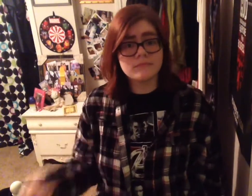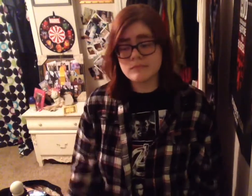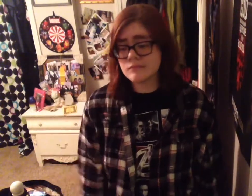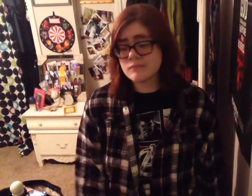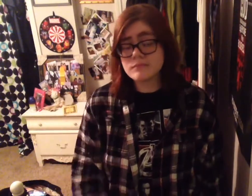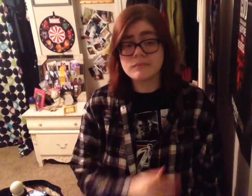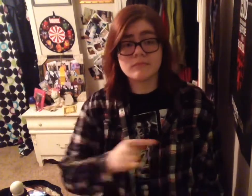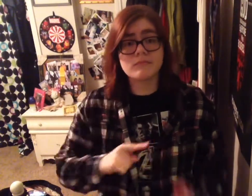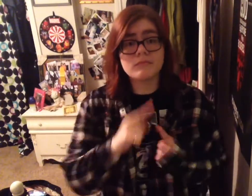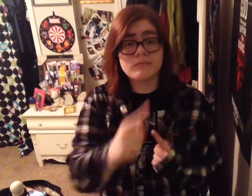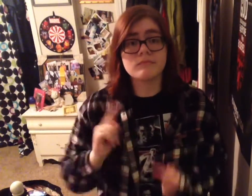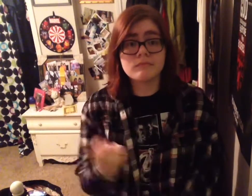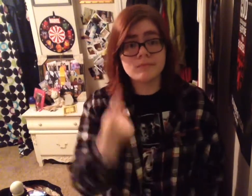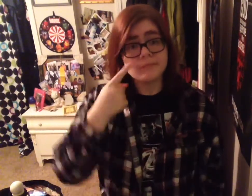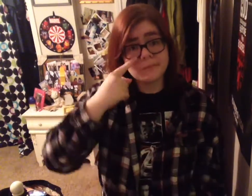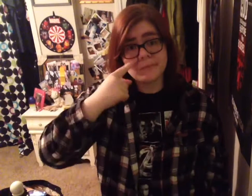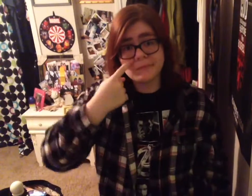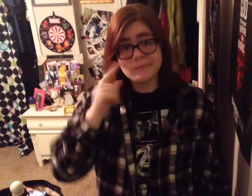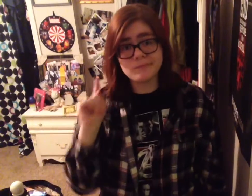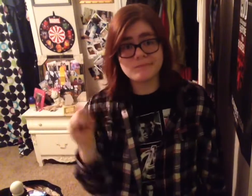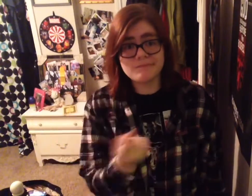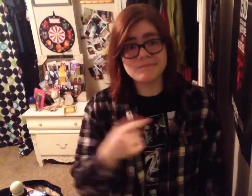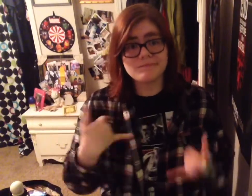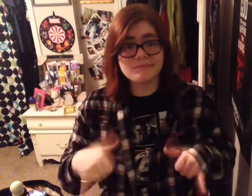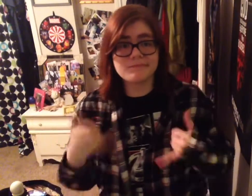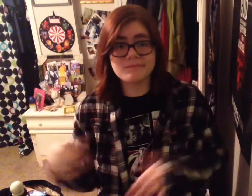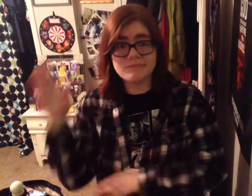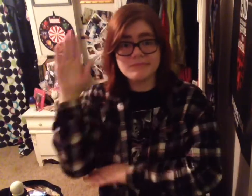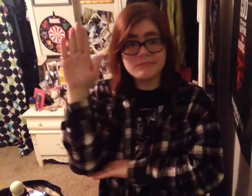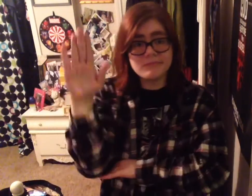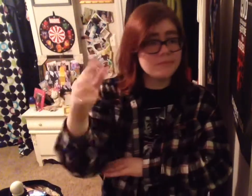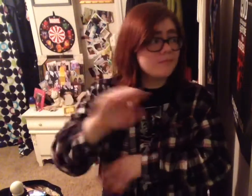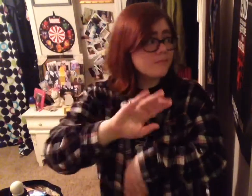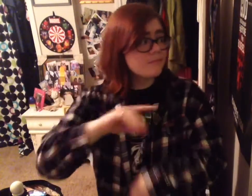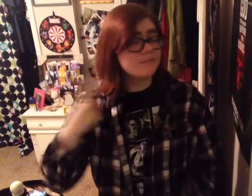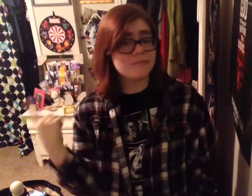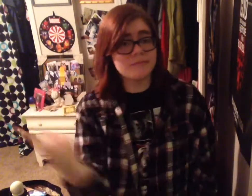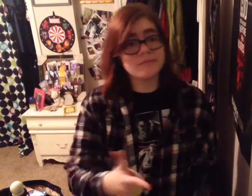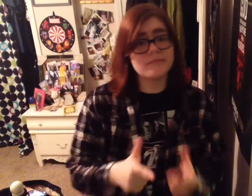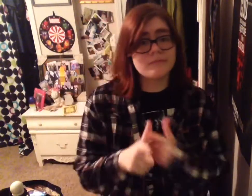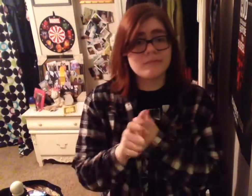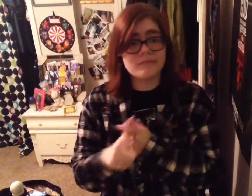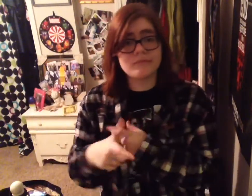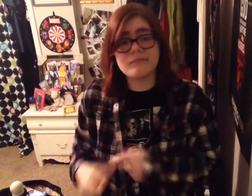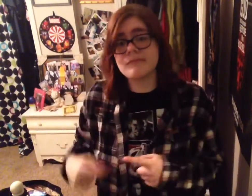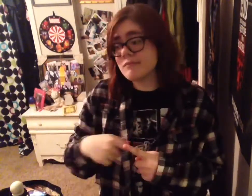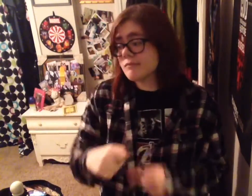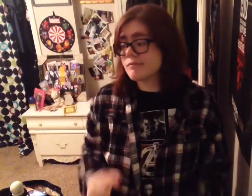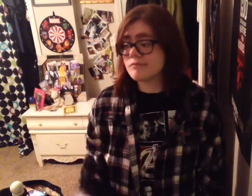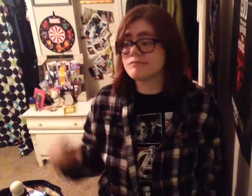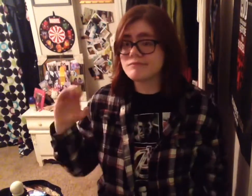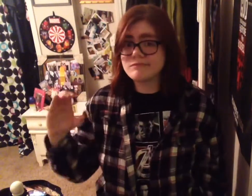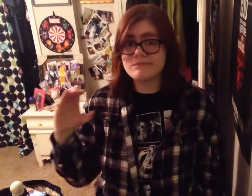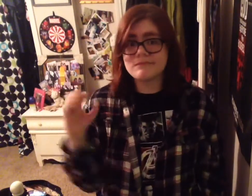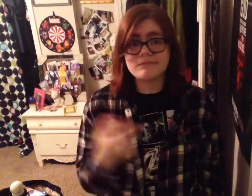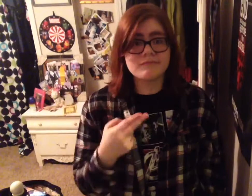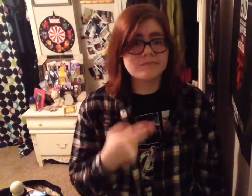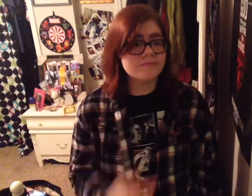And when we're bored we play in the woods Always on the run from Captain Hook